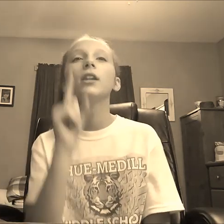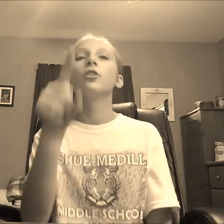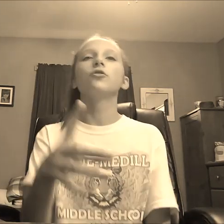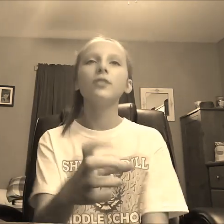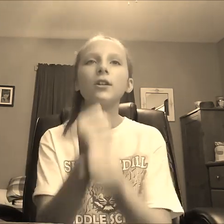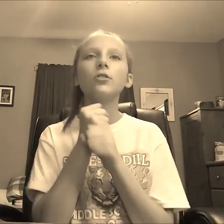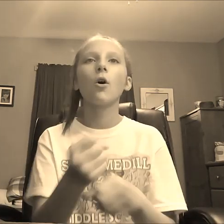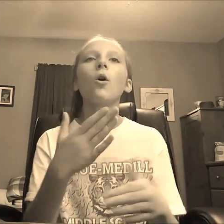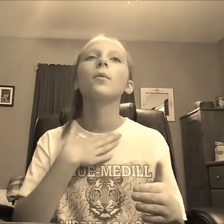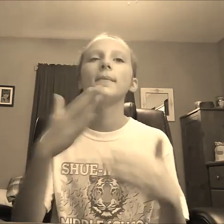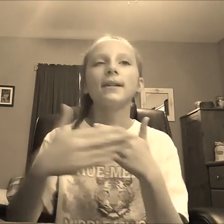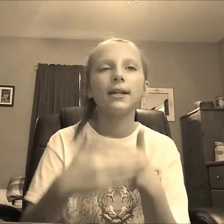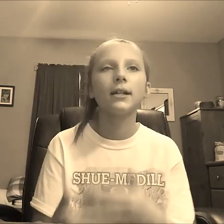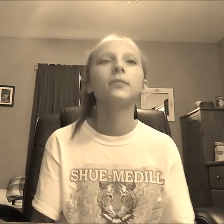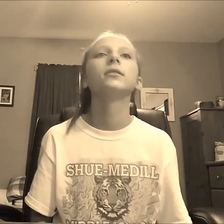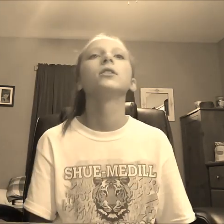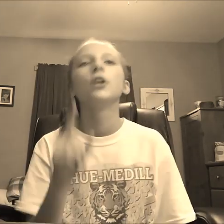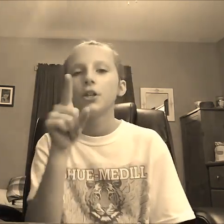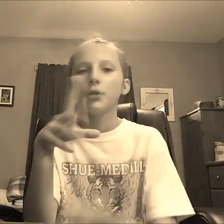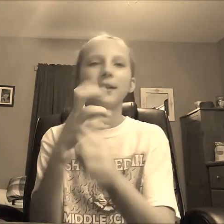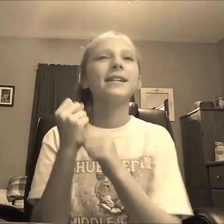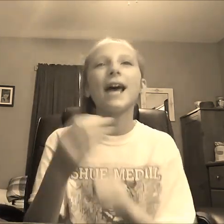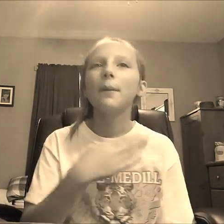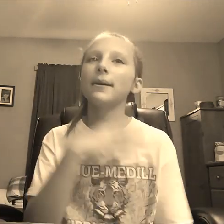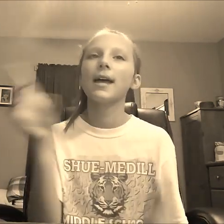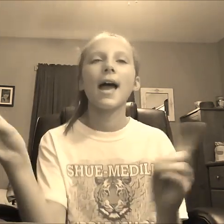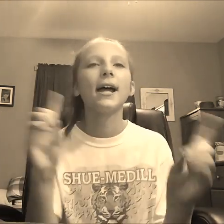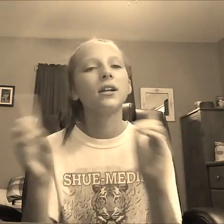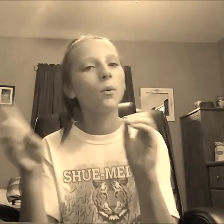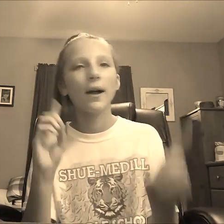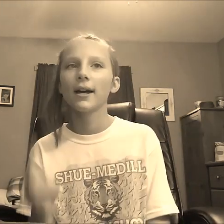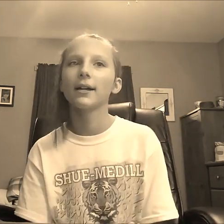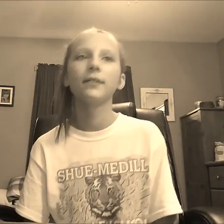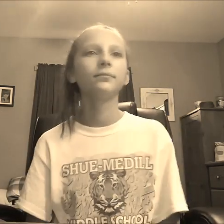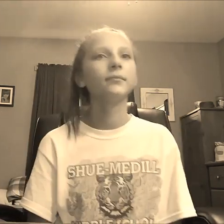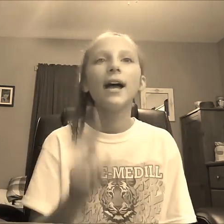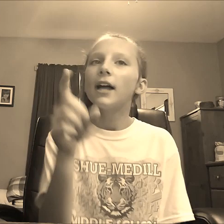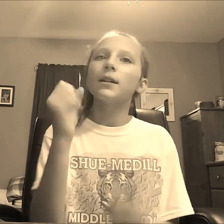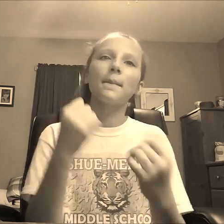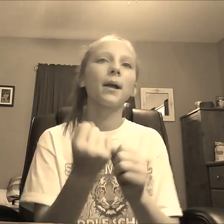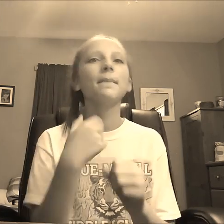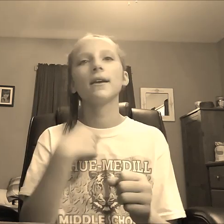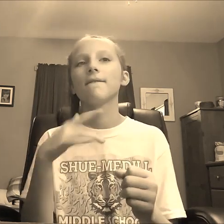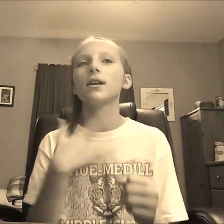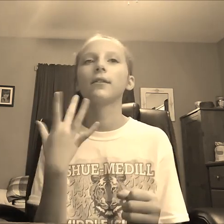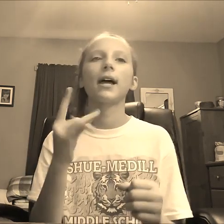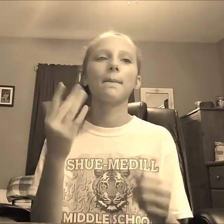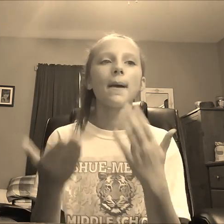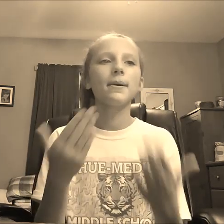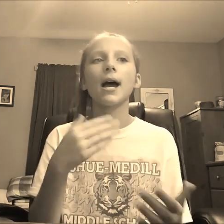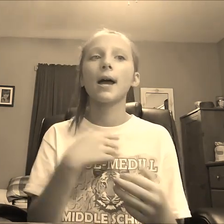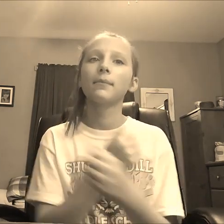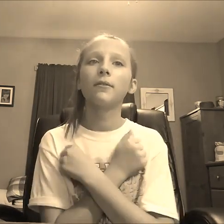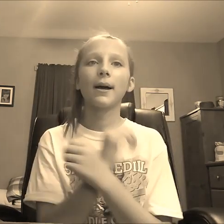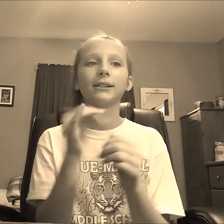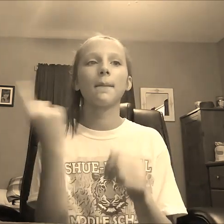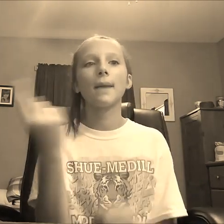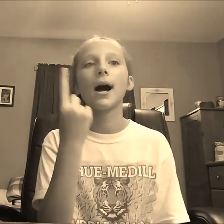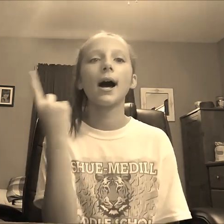as long as you just hold me near You can take me anywhere You're making me feel like I'm loved by somebody